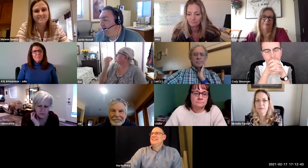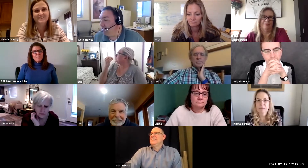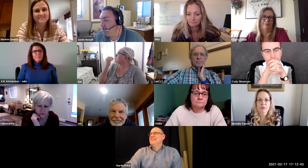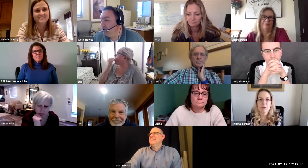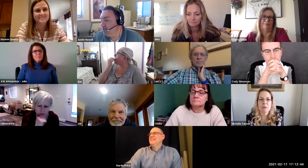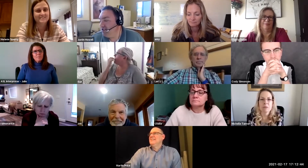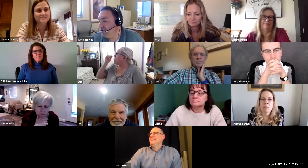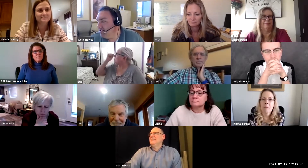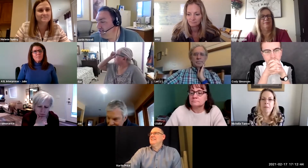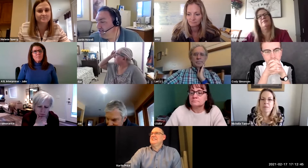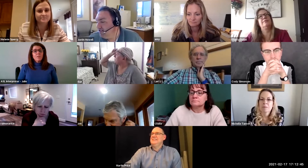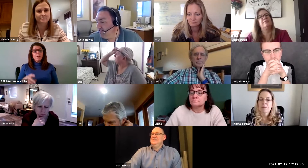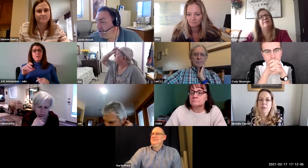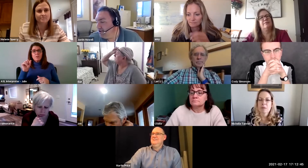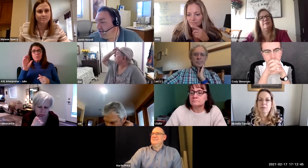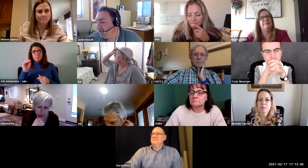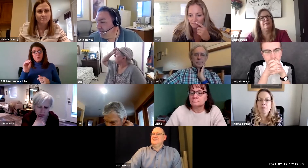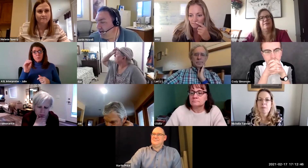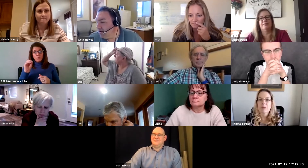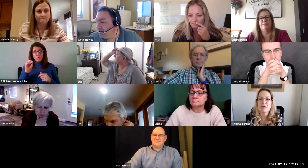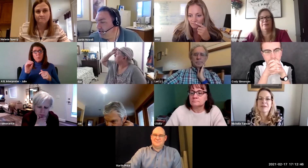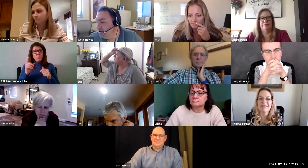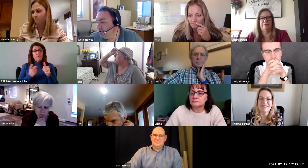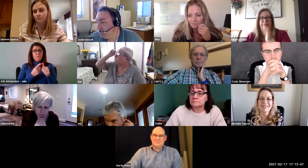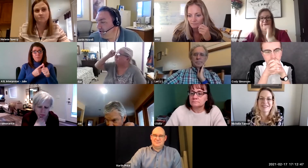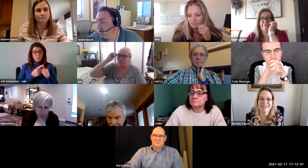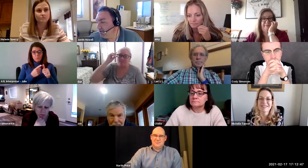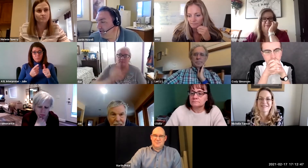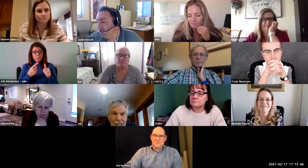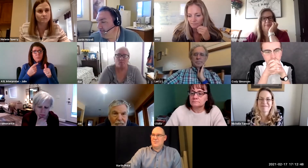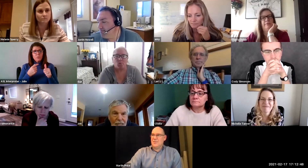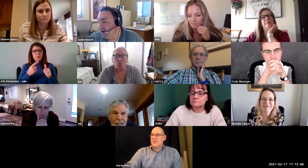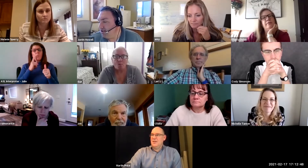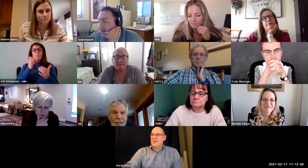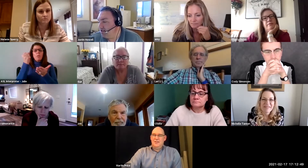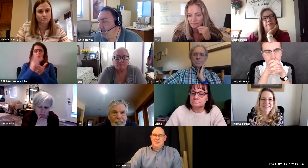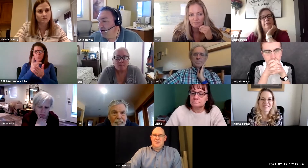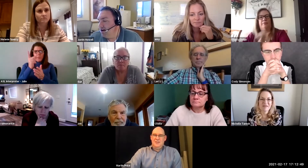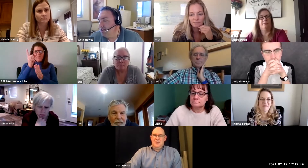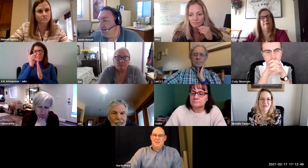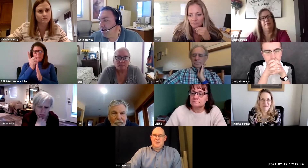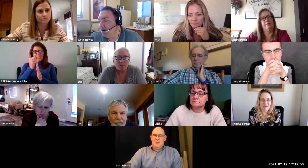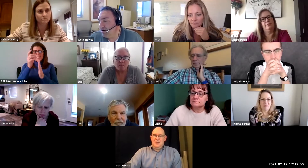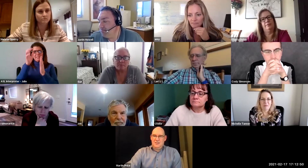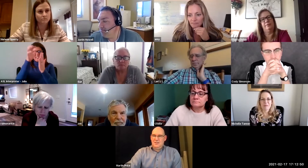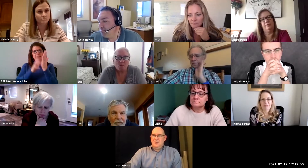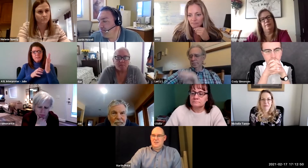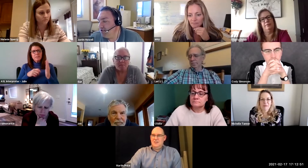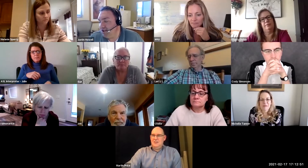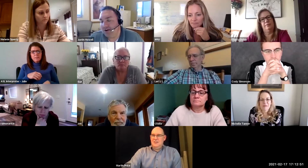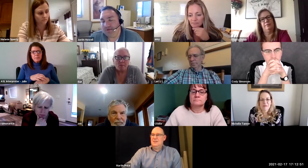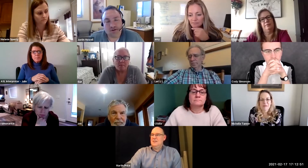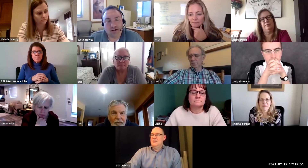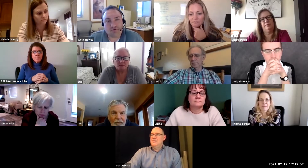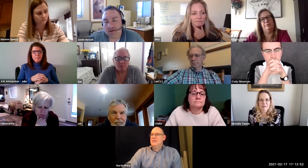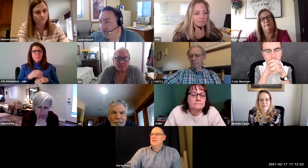All right, so first I'd like to do the approval of minutes. We